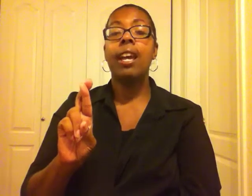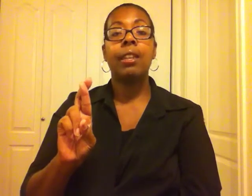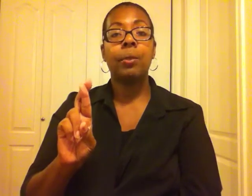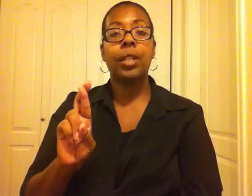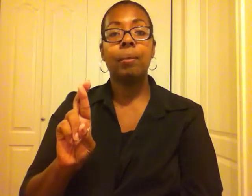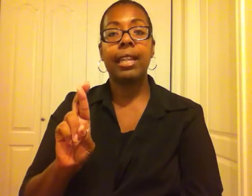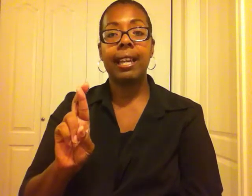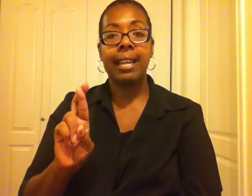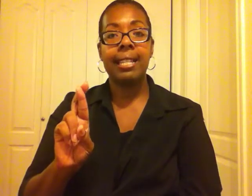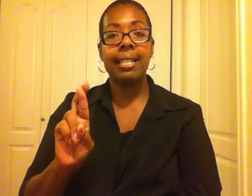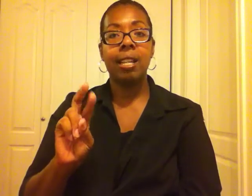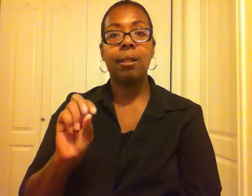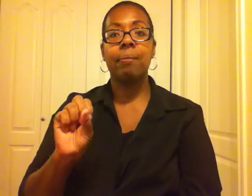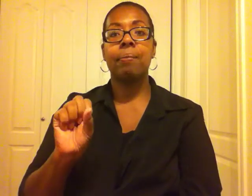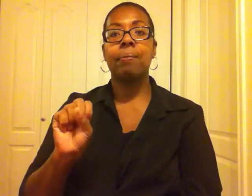And then we're going to make an S.